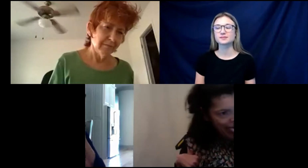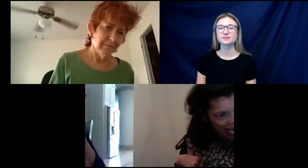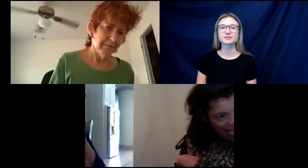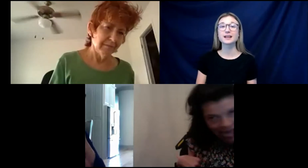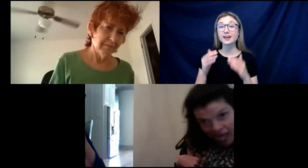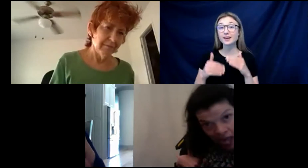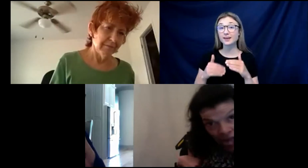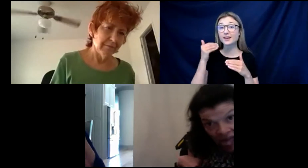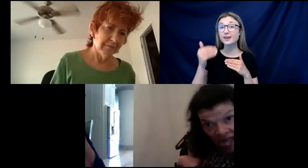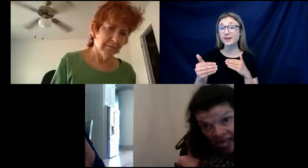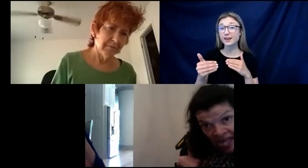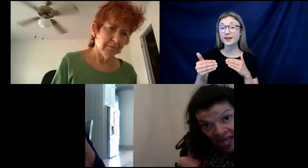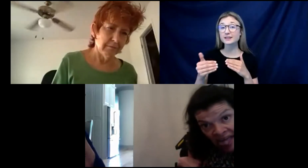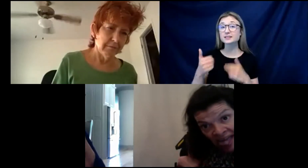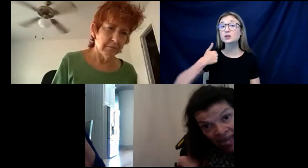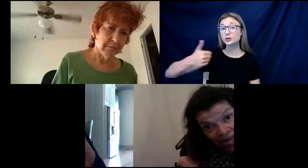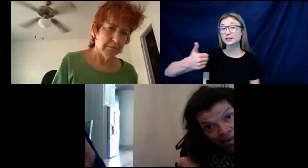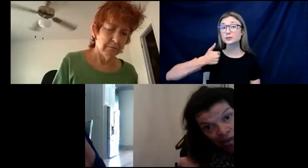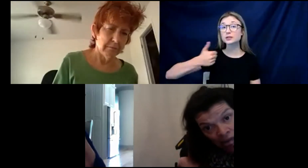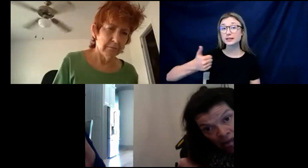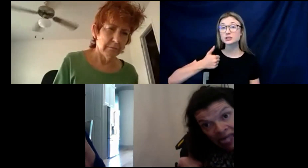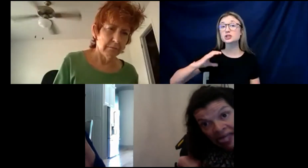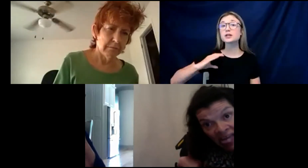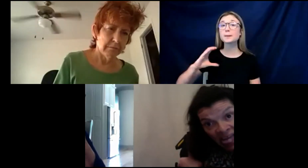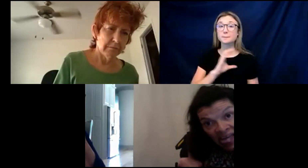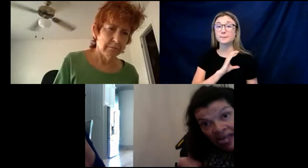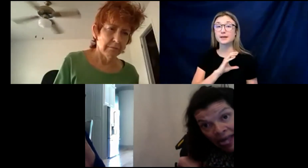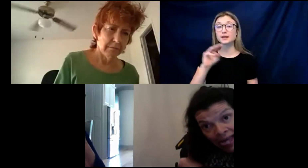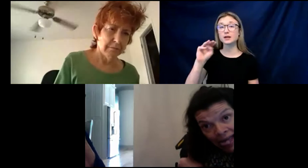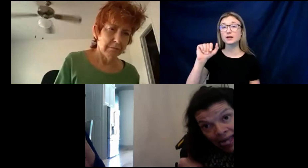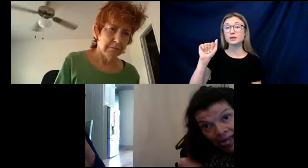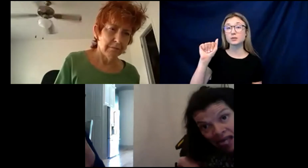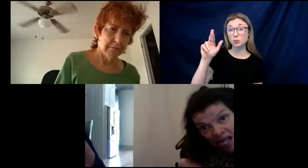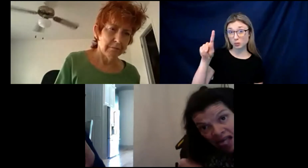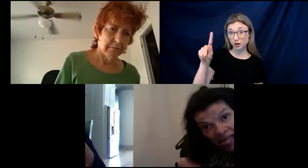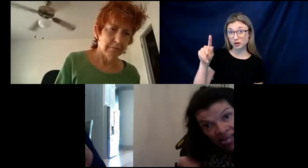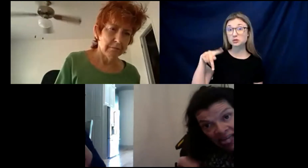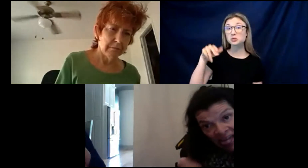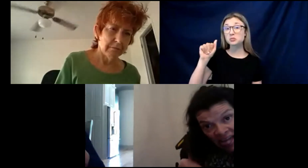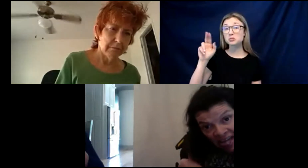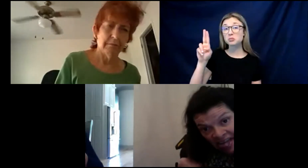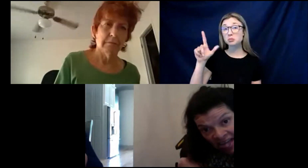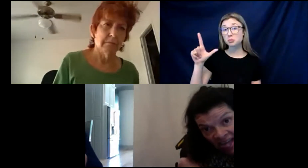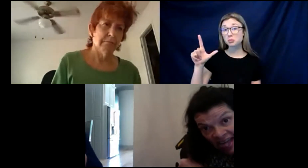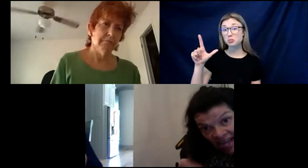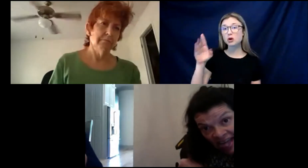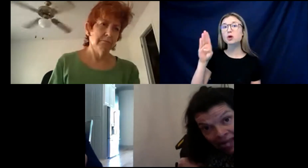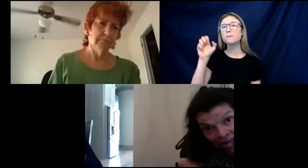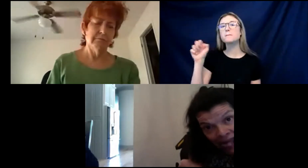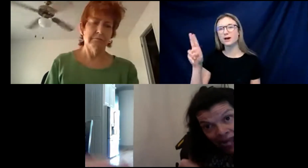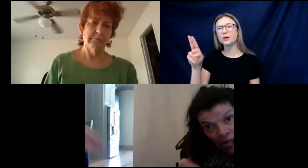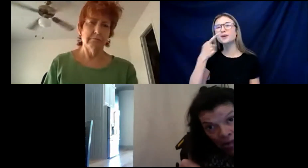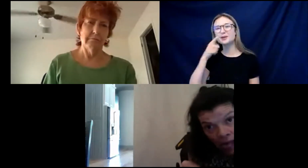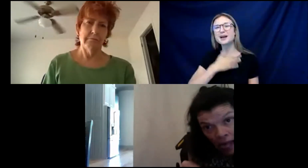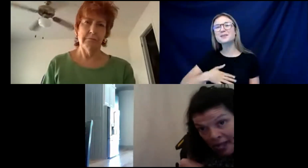Next is Transportation Committee. Mark or Bo, would you please give us a report? Hey,